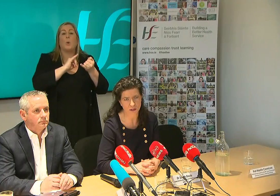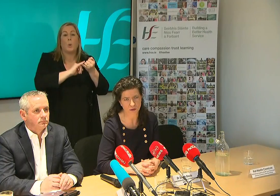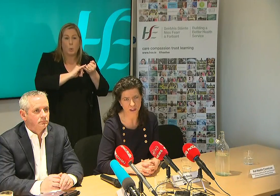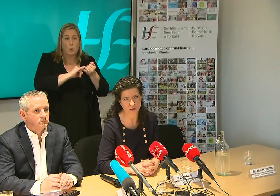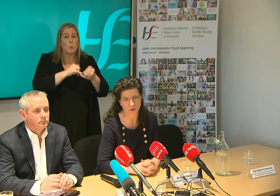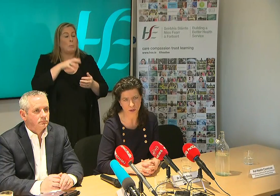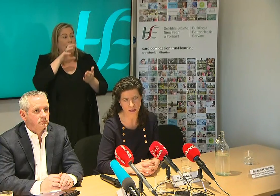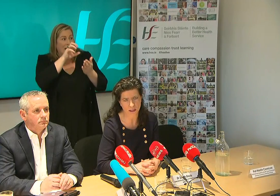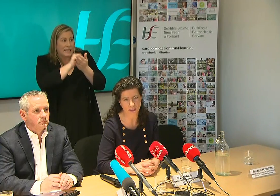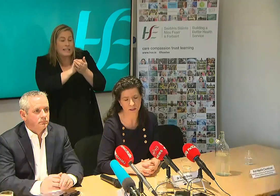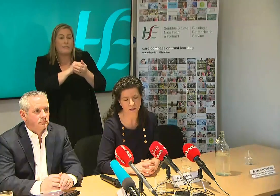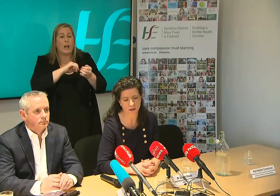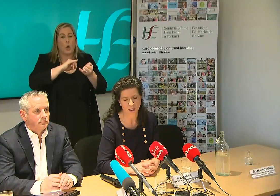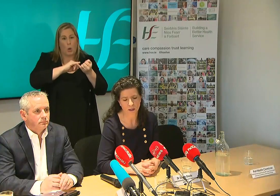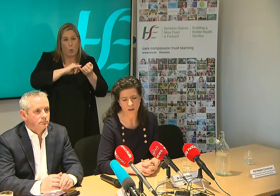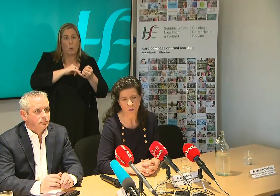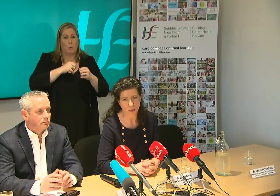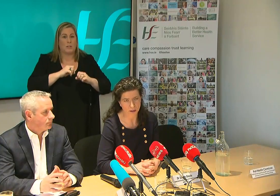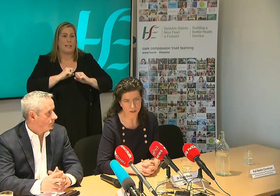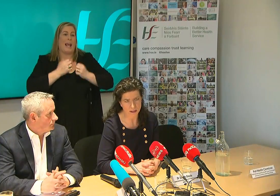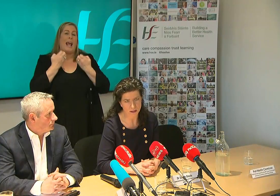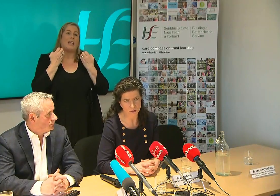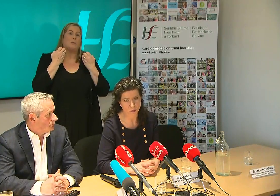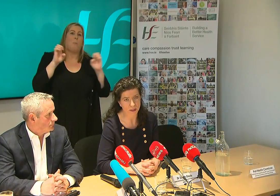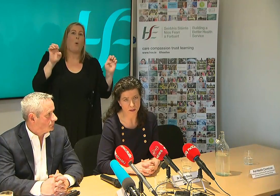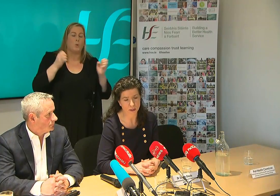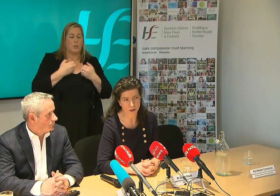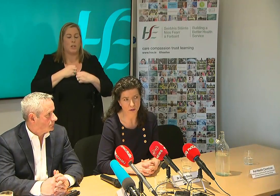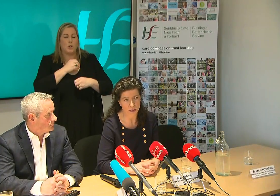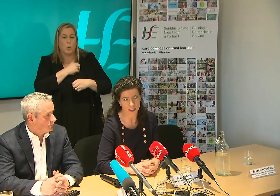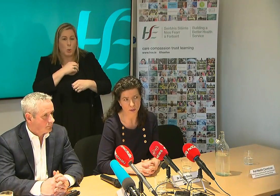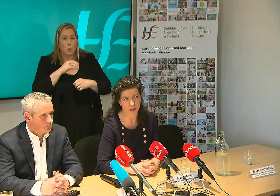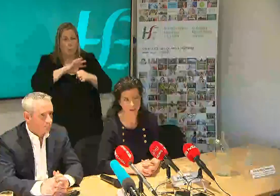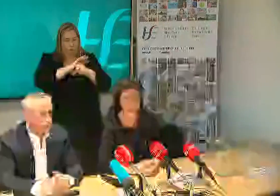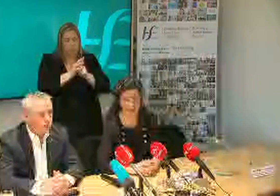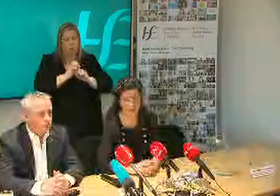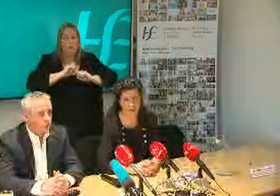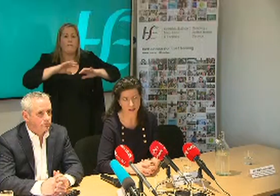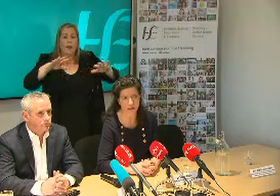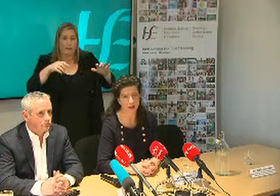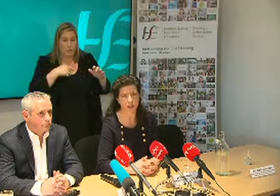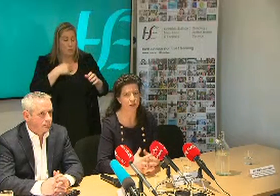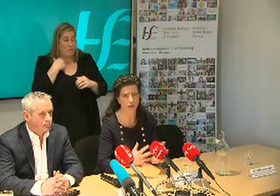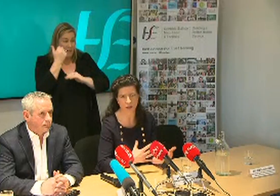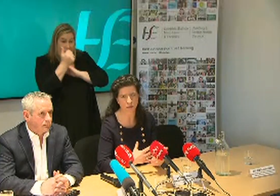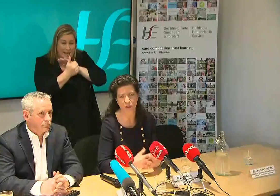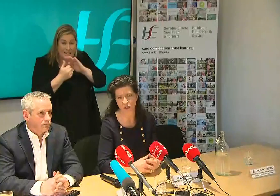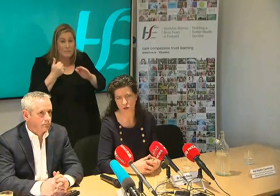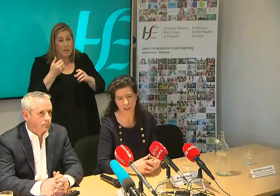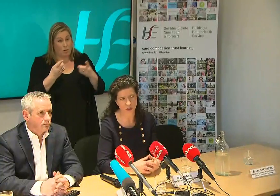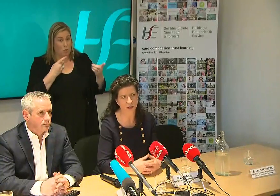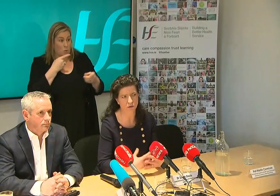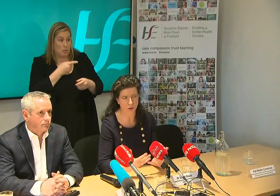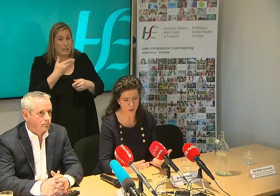are identified through that, and it's done by a risk assessment by somebody who is expert in doing this and has done it on